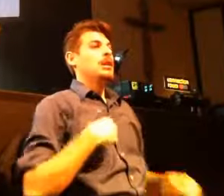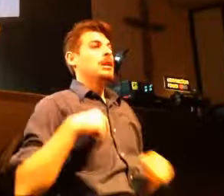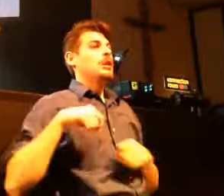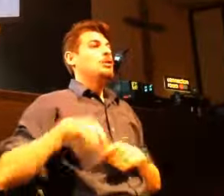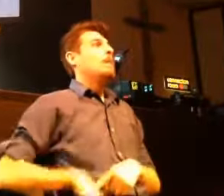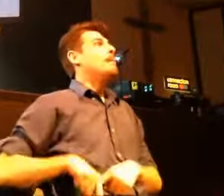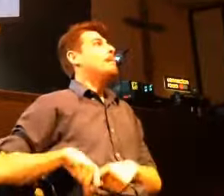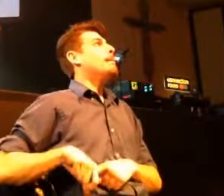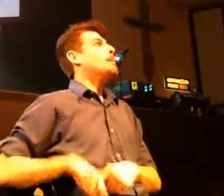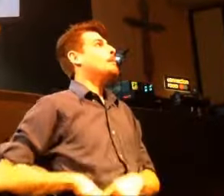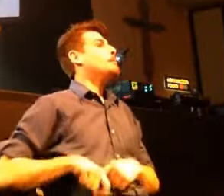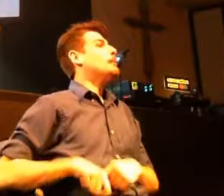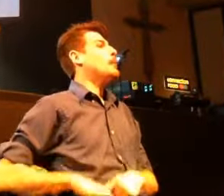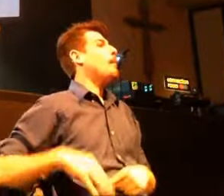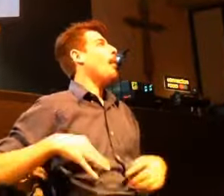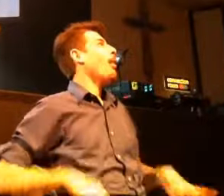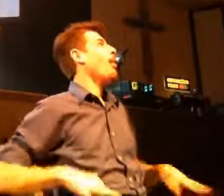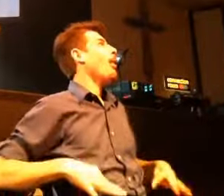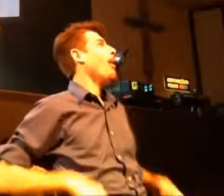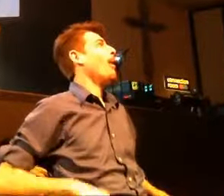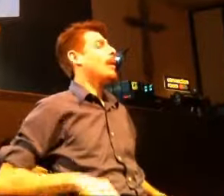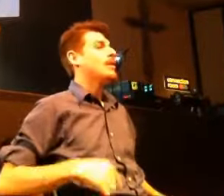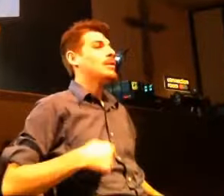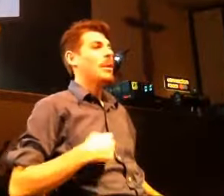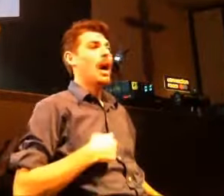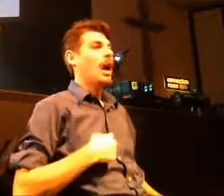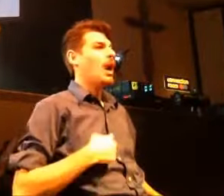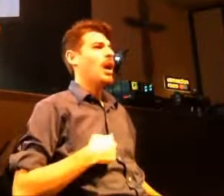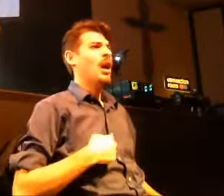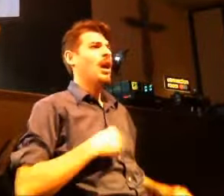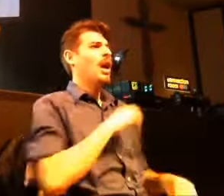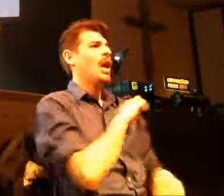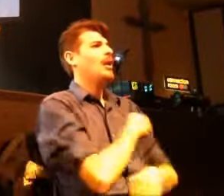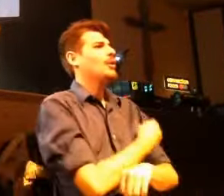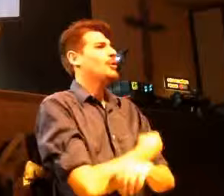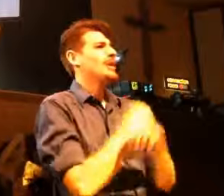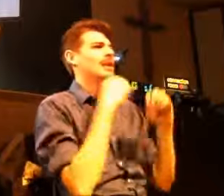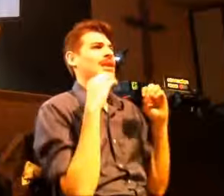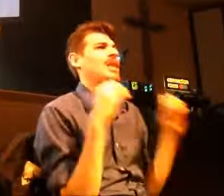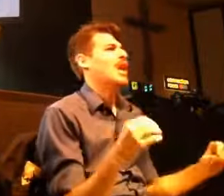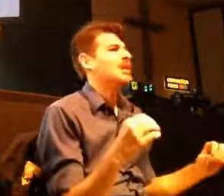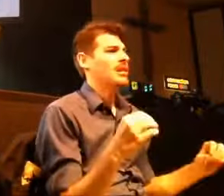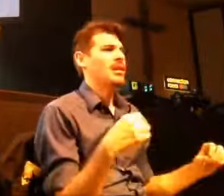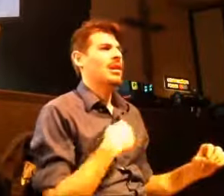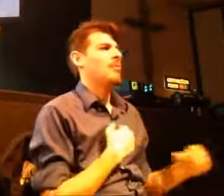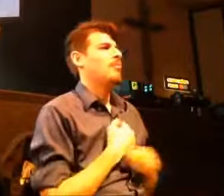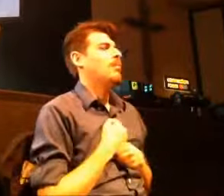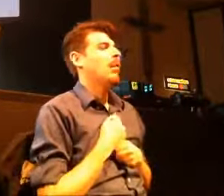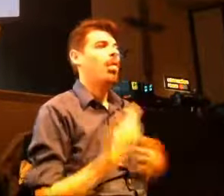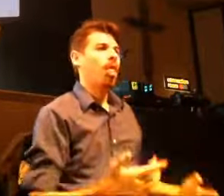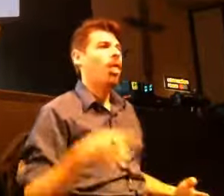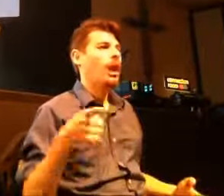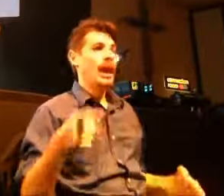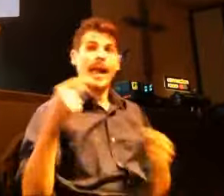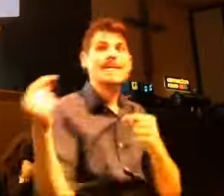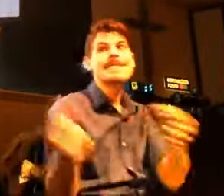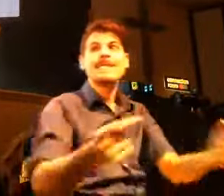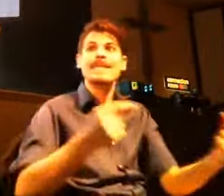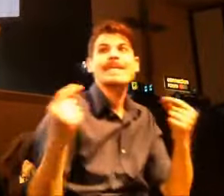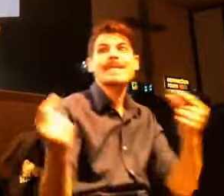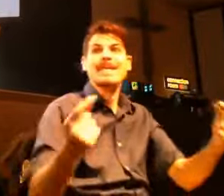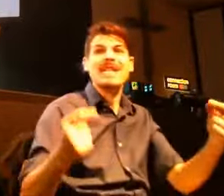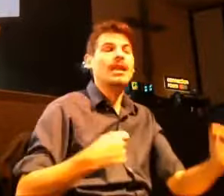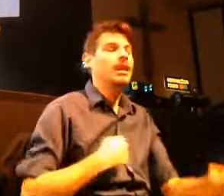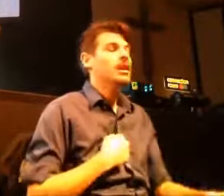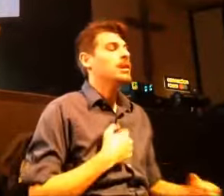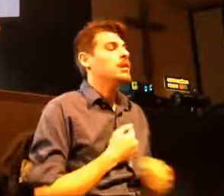And being the parent who had no energy fueled by Fruit Loops that morning and had stayed up late and got up early with him, but